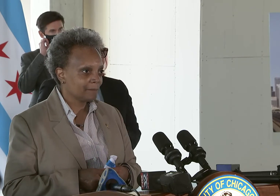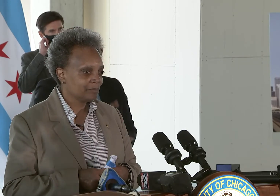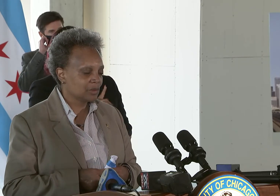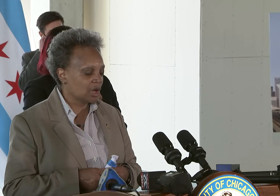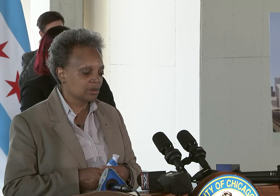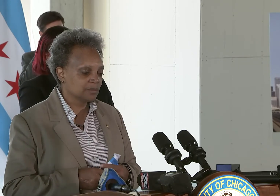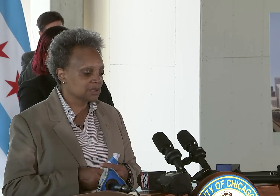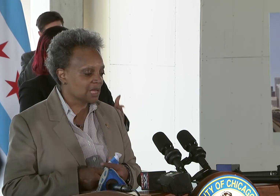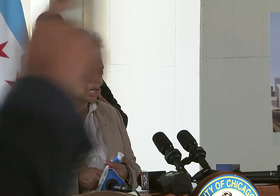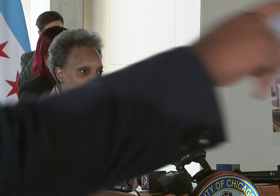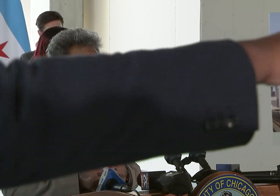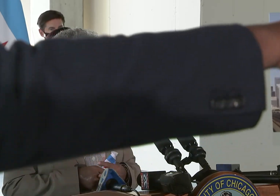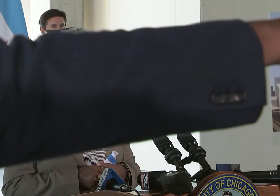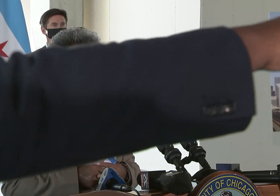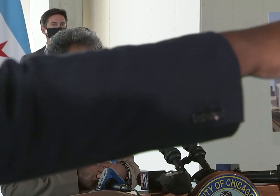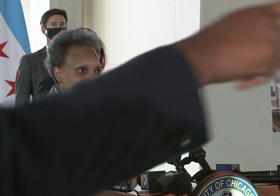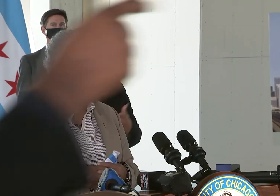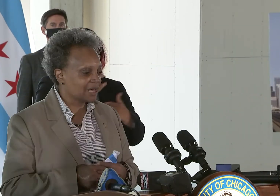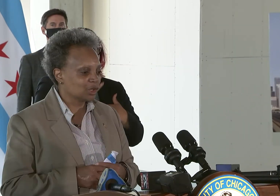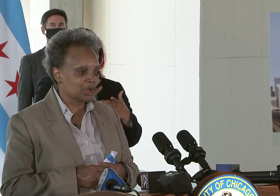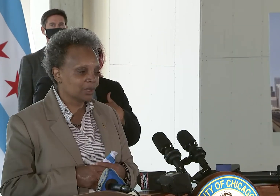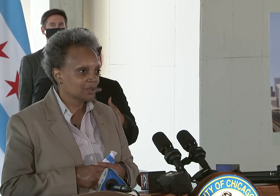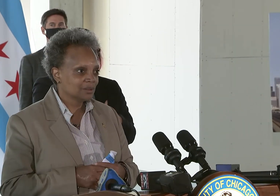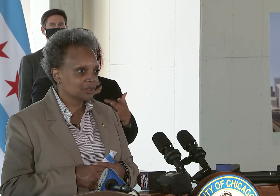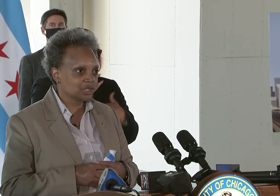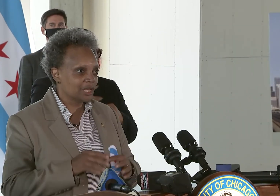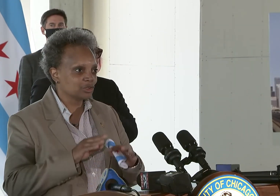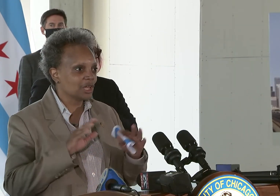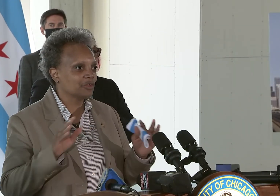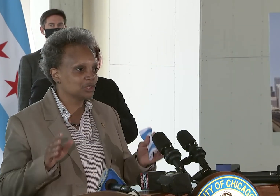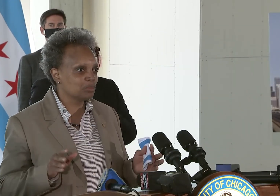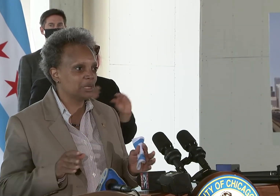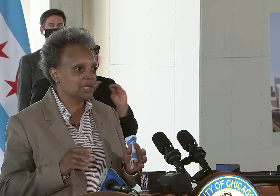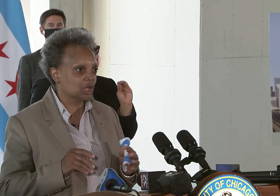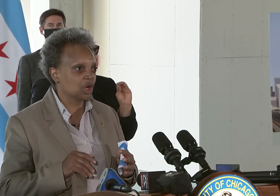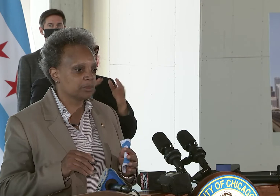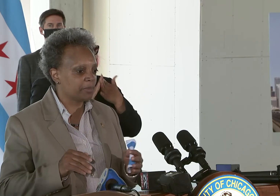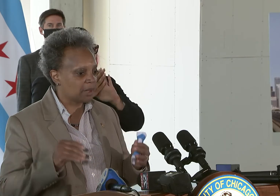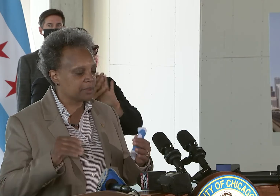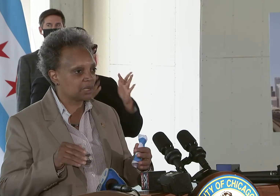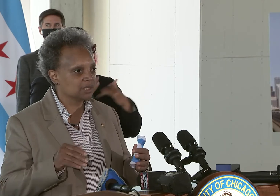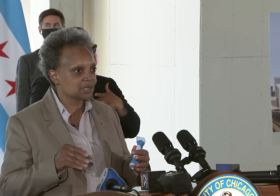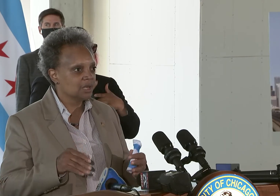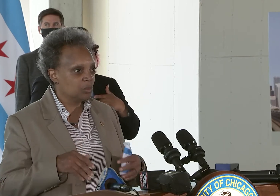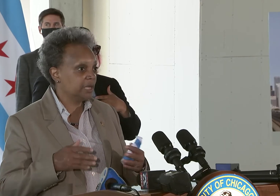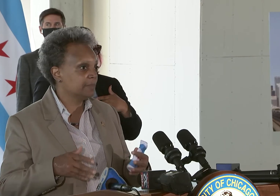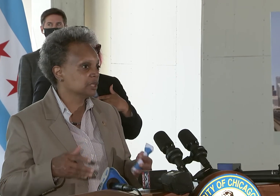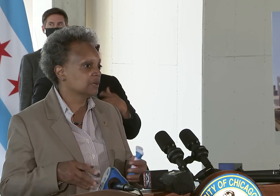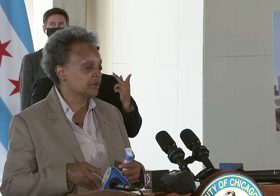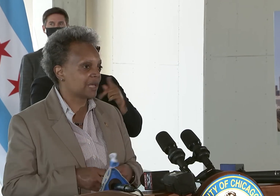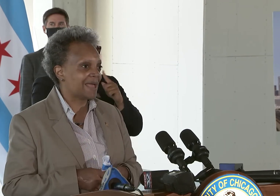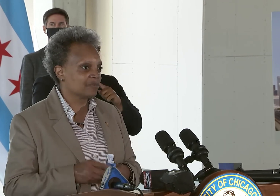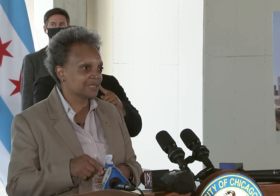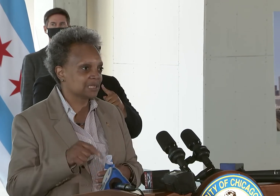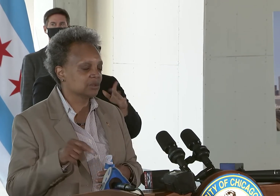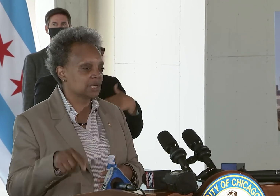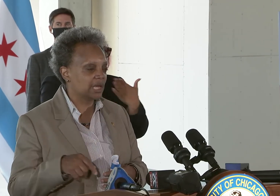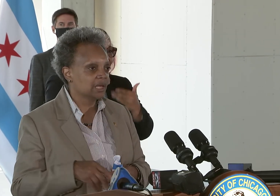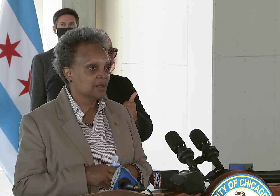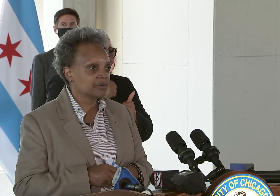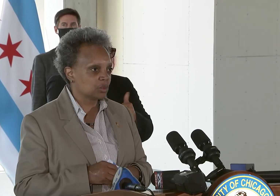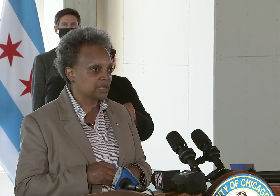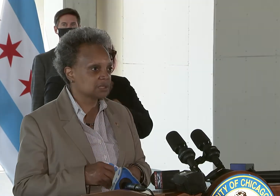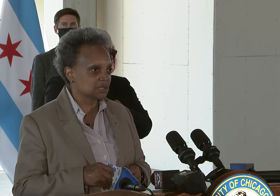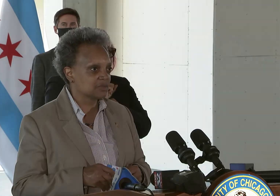to you? No, it's not alarming. It's not alarming. There's nothing to be alarmed about because we keep delivering every single